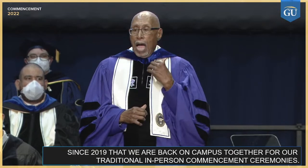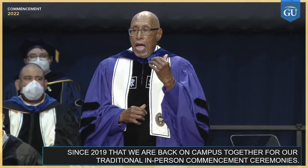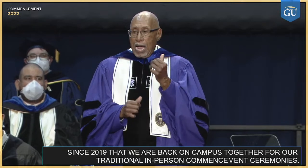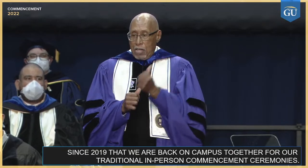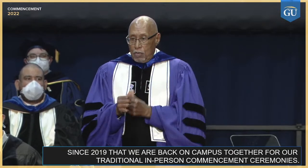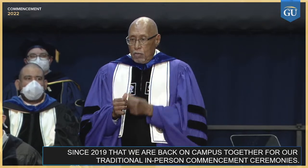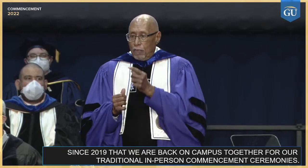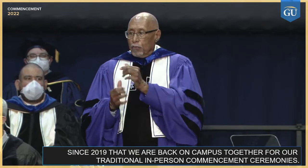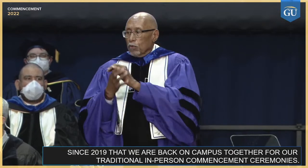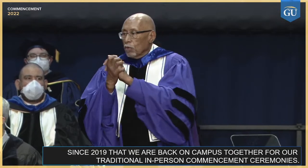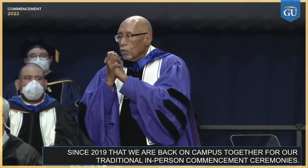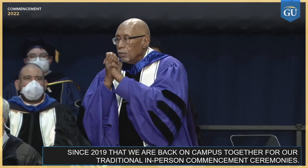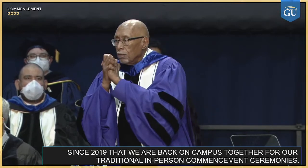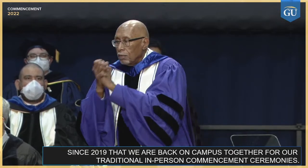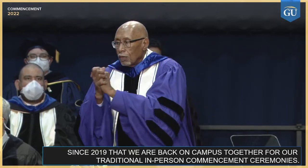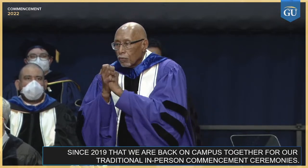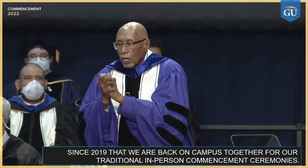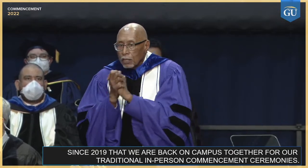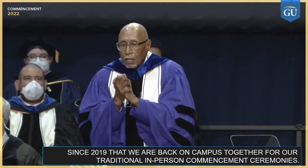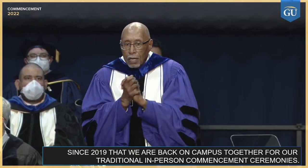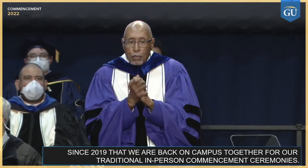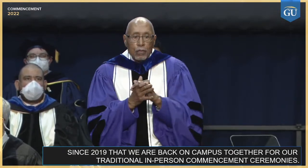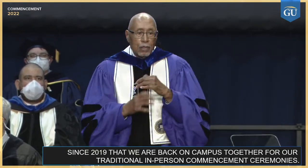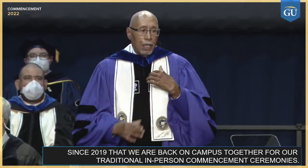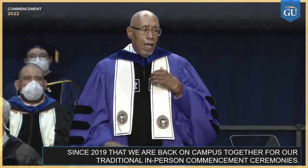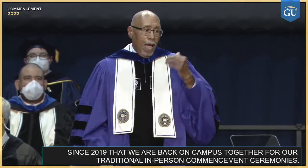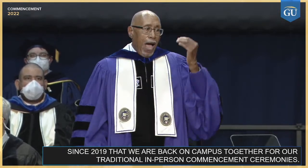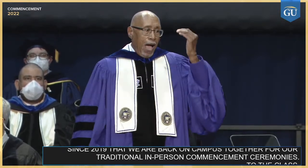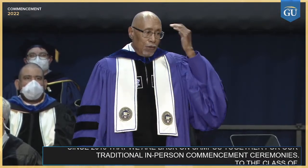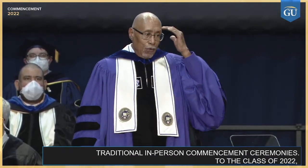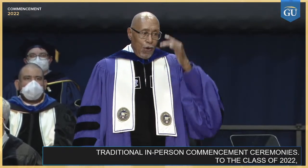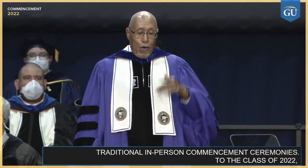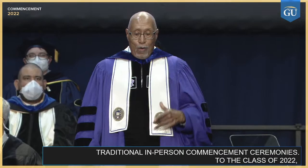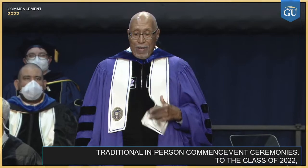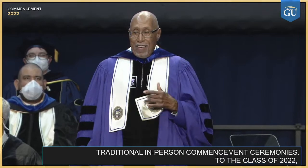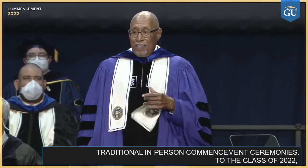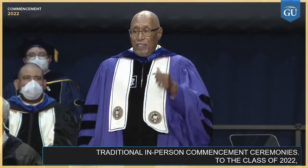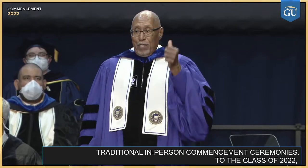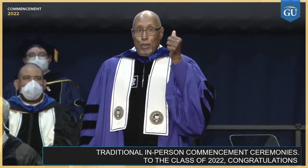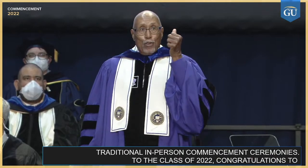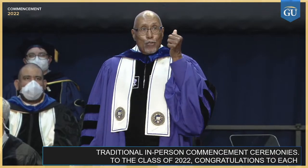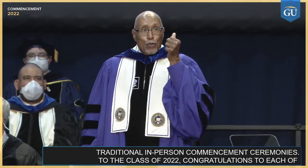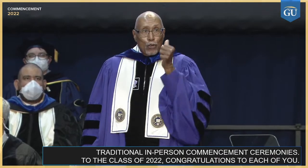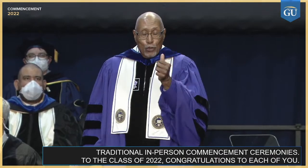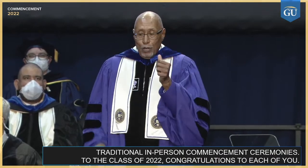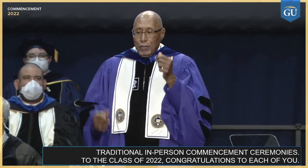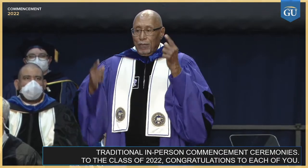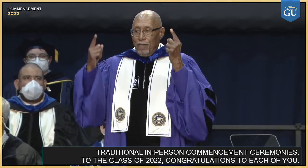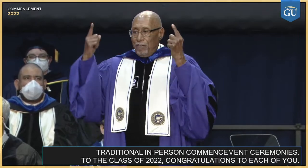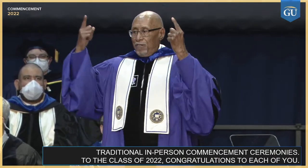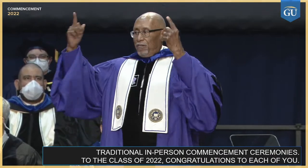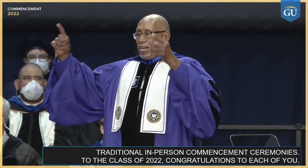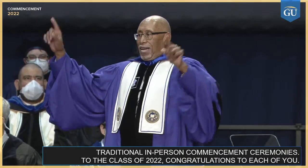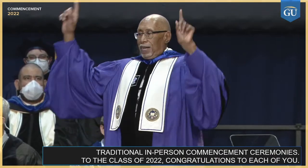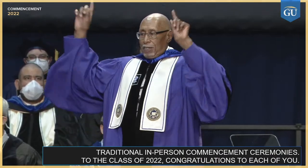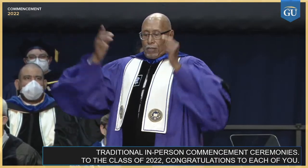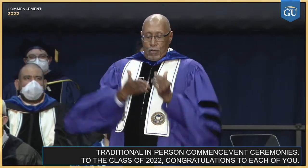of 2022, congratulations to each of you. I know it feels good to